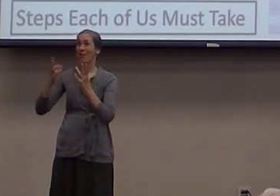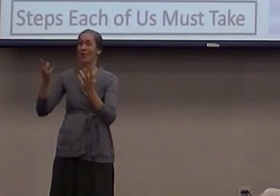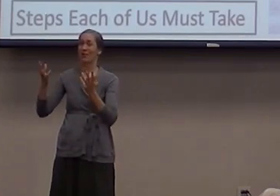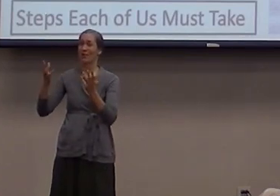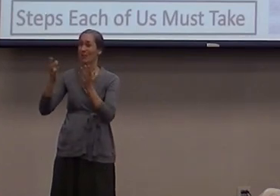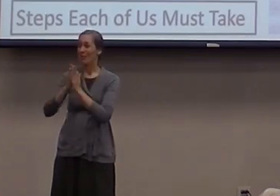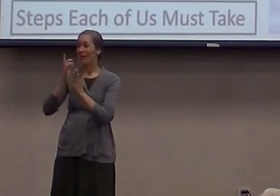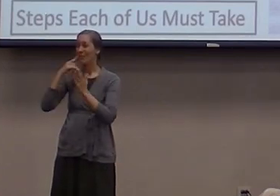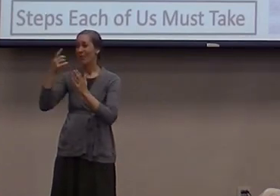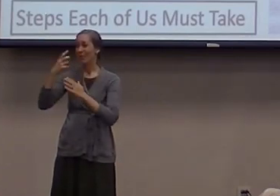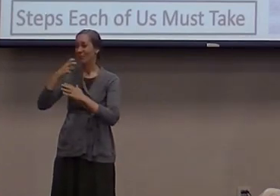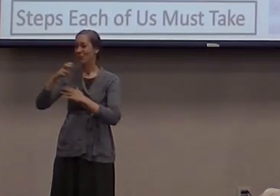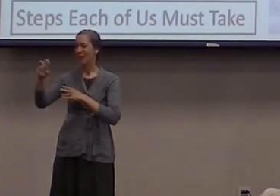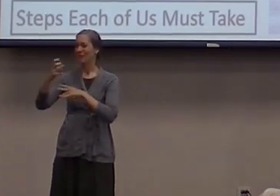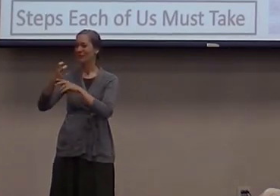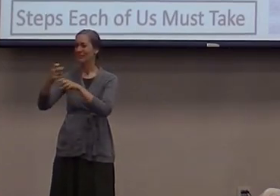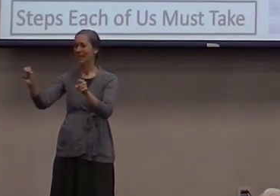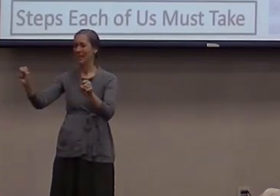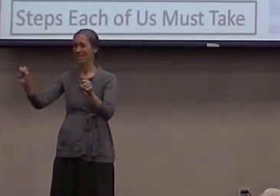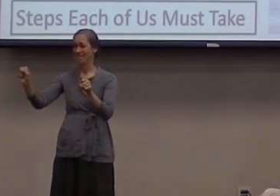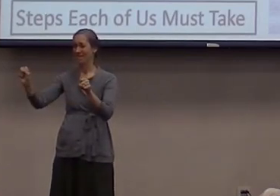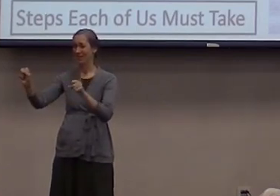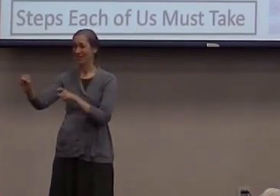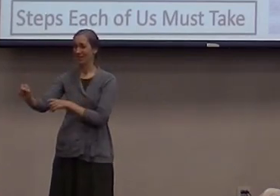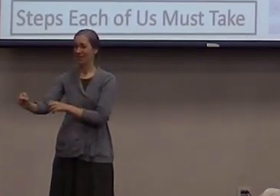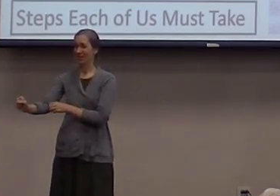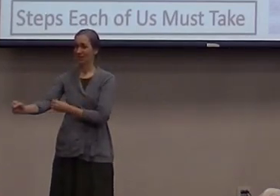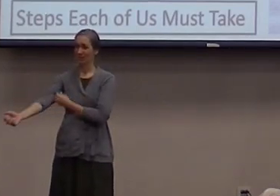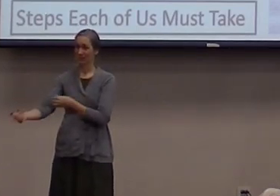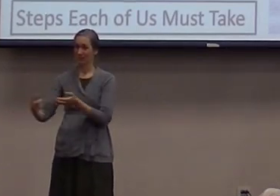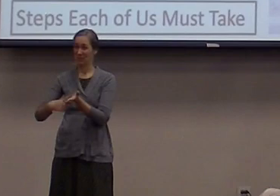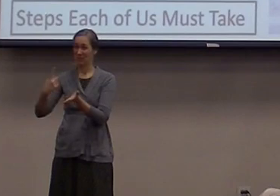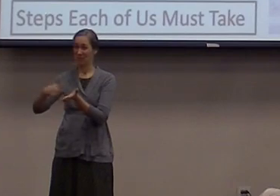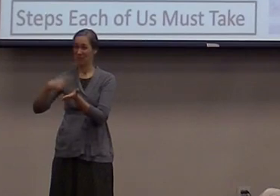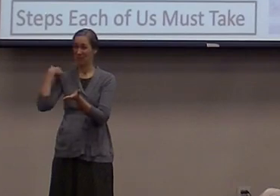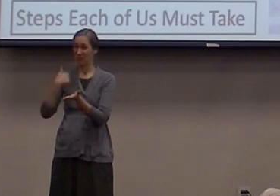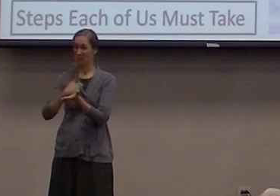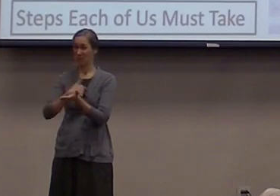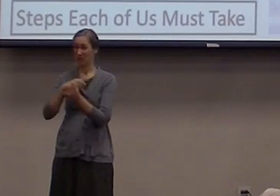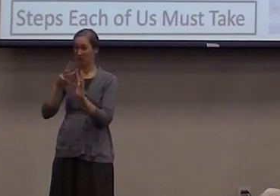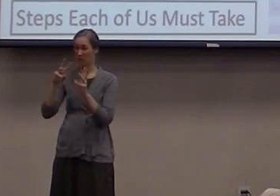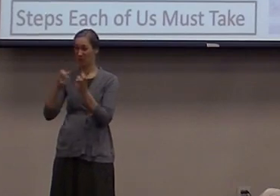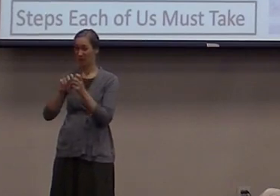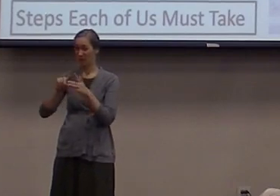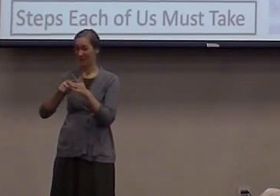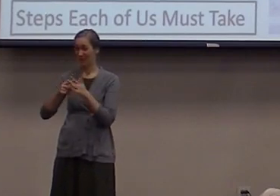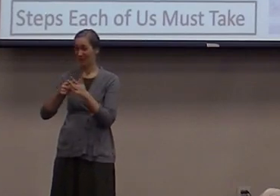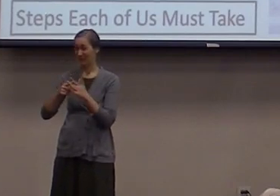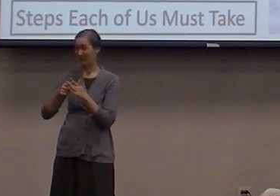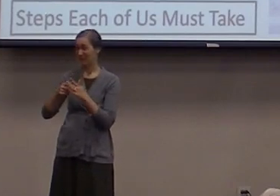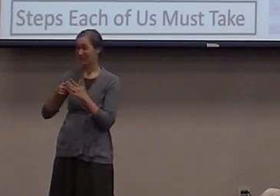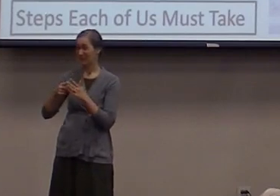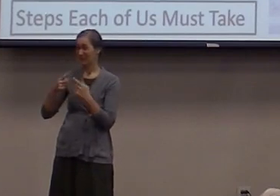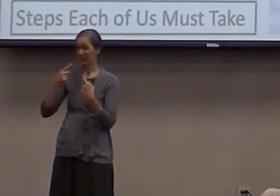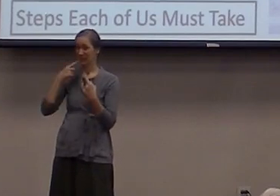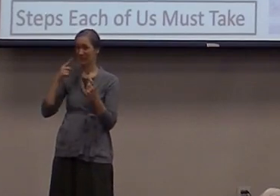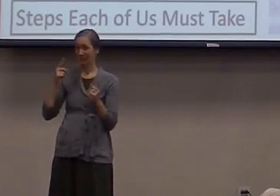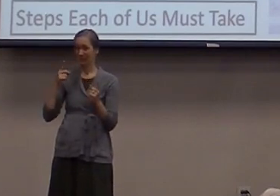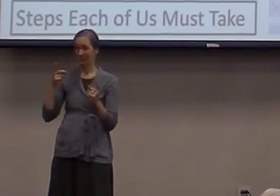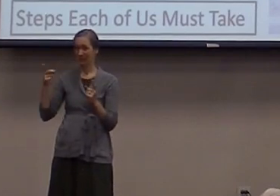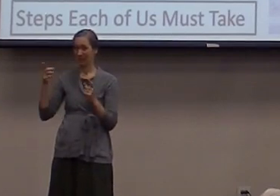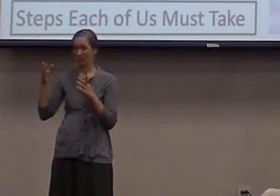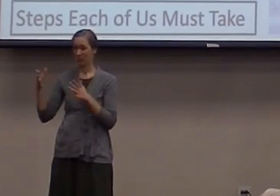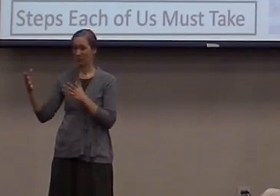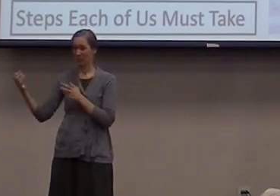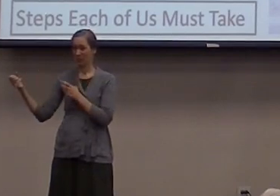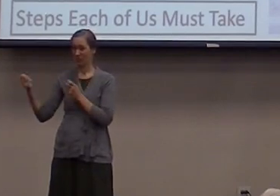travel. There have been times where we have started our workshop saying someone was driving here, they were in a horrible wreck, someone died,